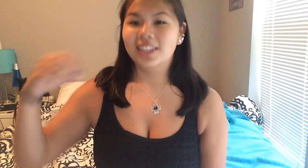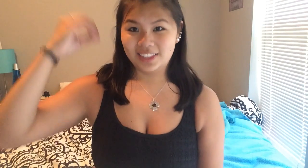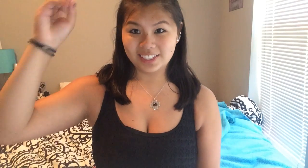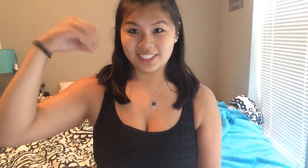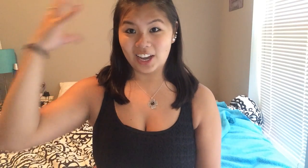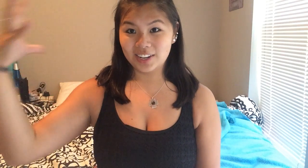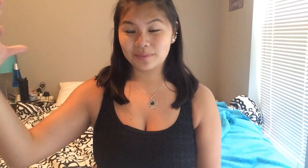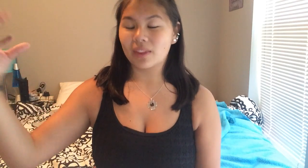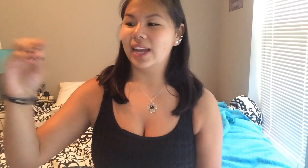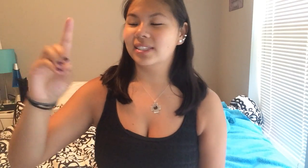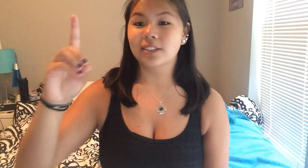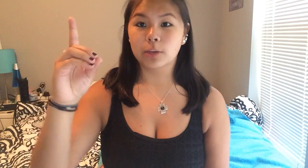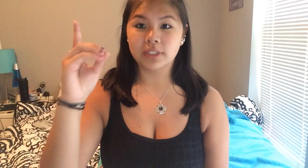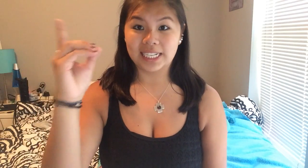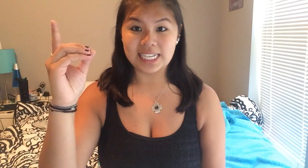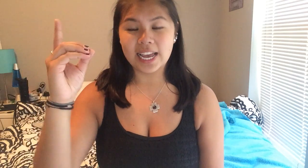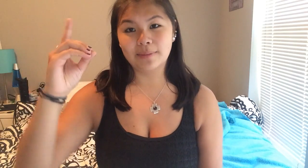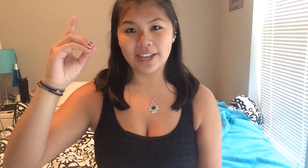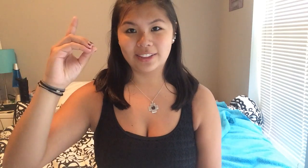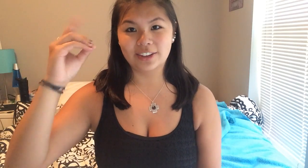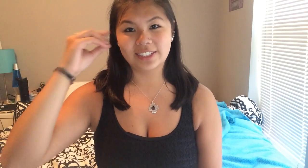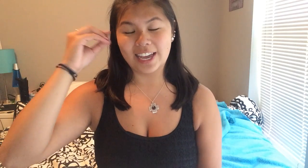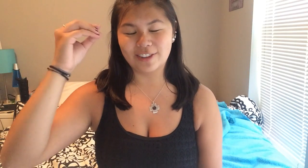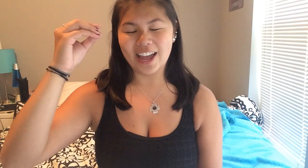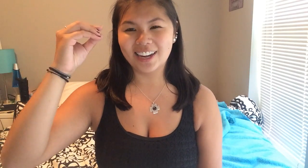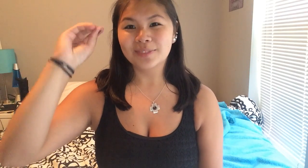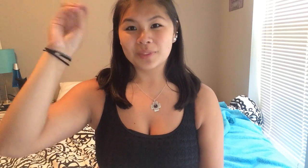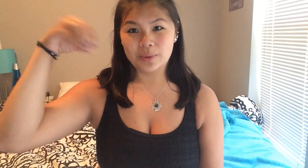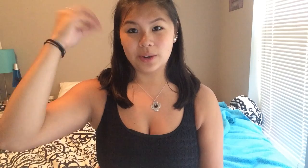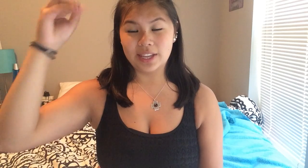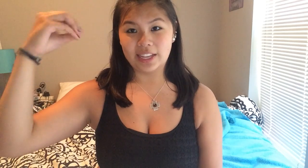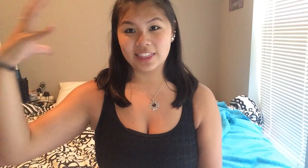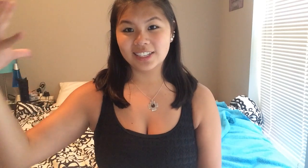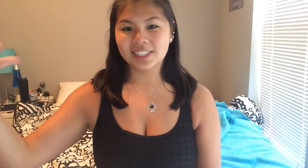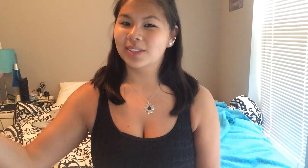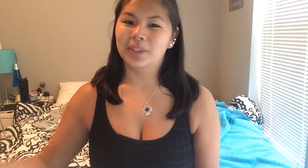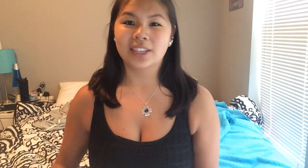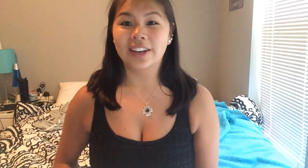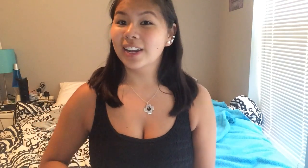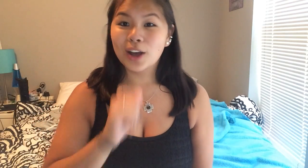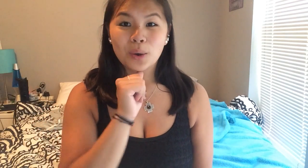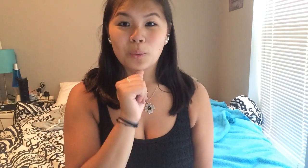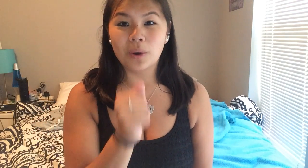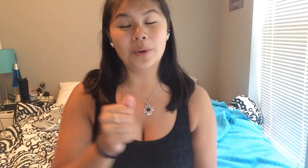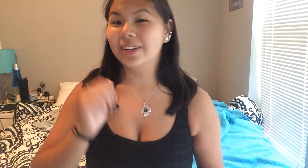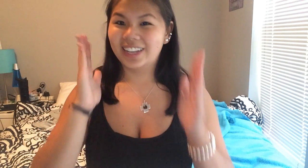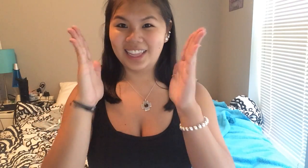the sun, and sun's almost like a D hand by your side of your head, where you go in like this, and the sun won't